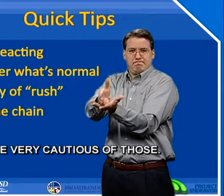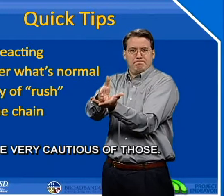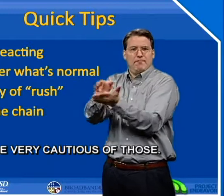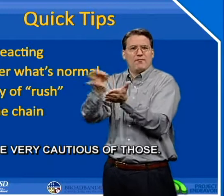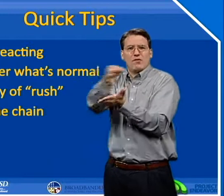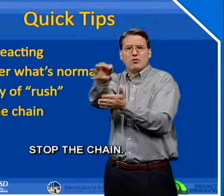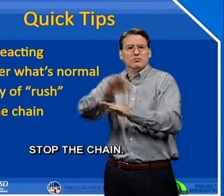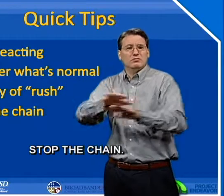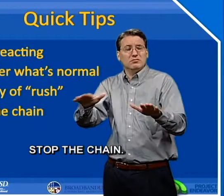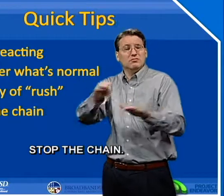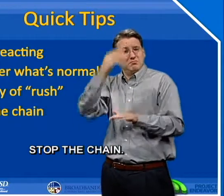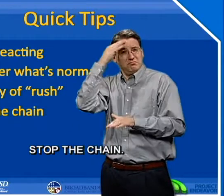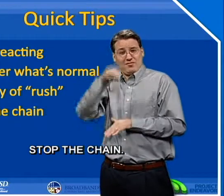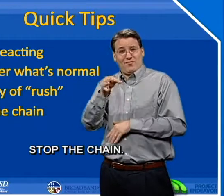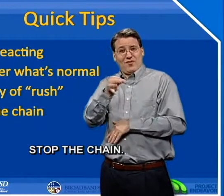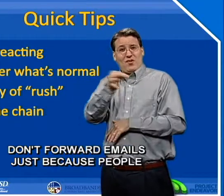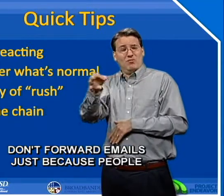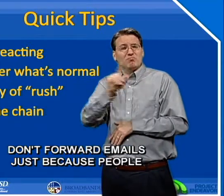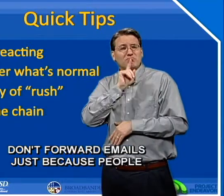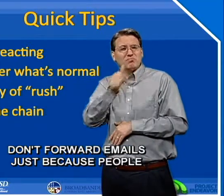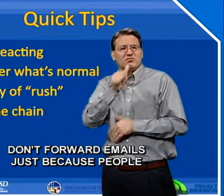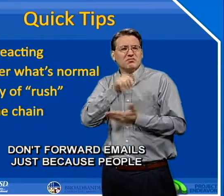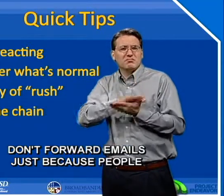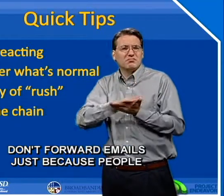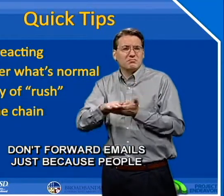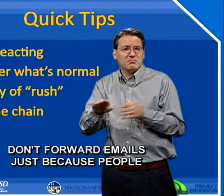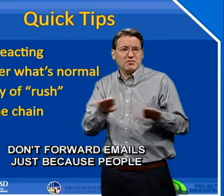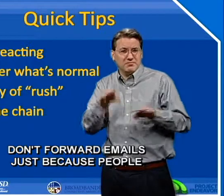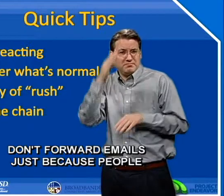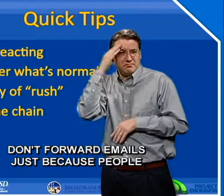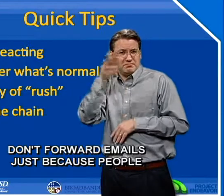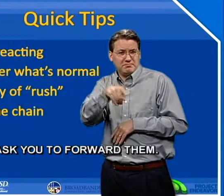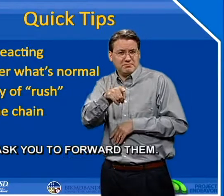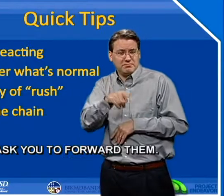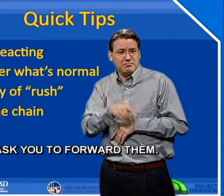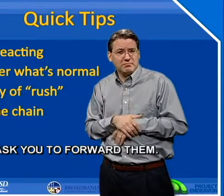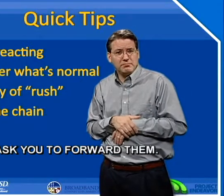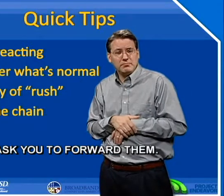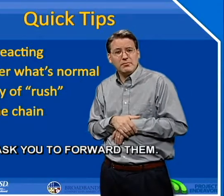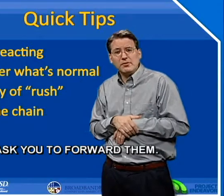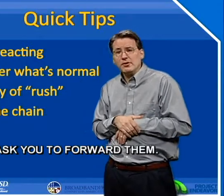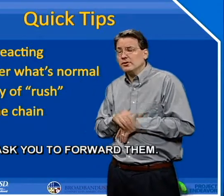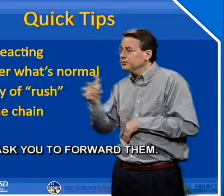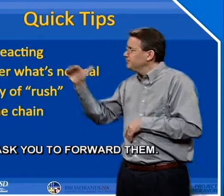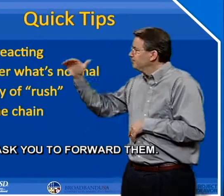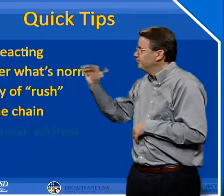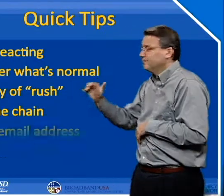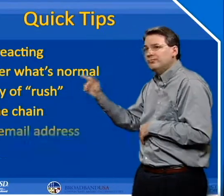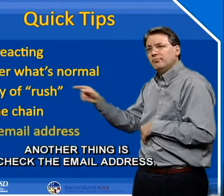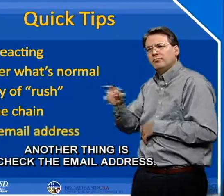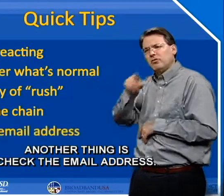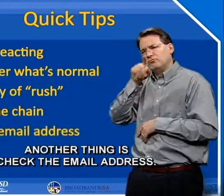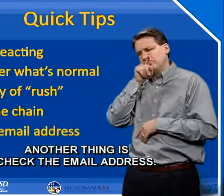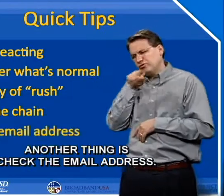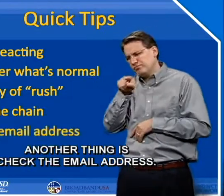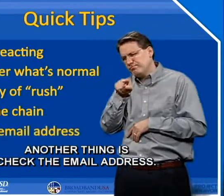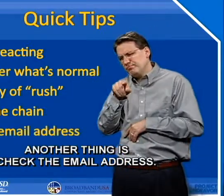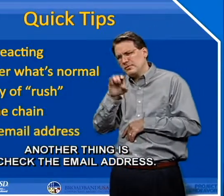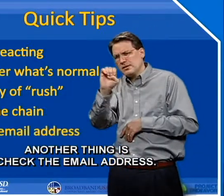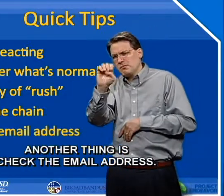those. Stop the chain. Don't forward emails just because people ask you to forward them. Another thing is check